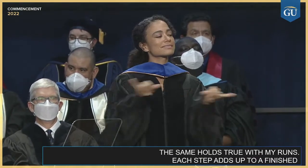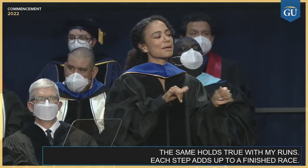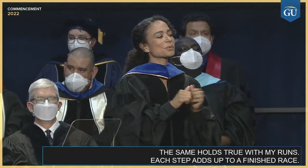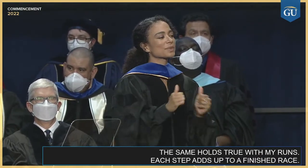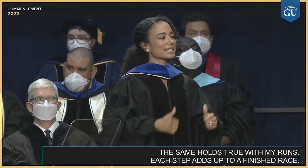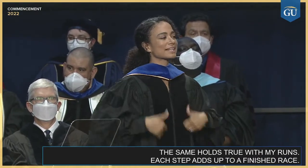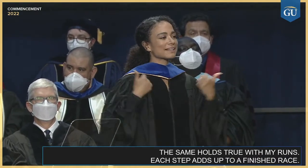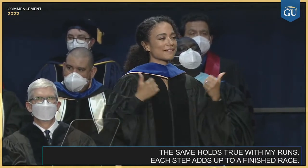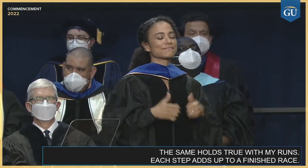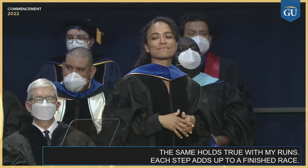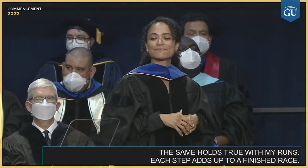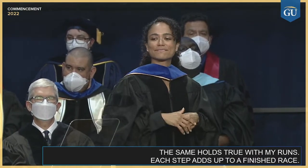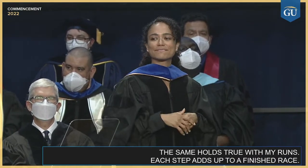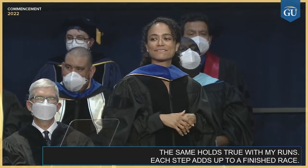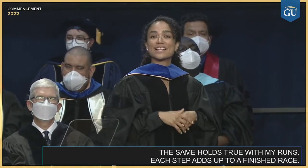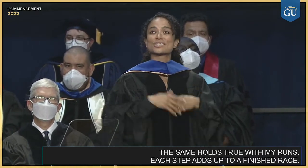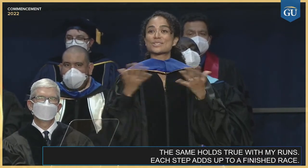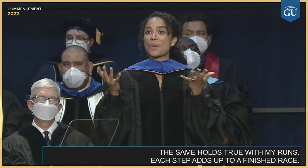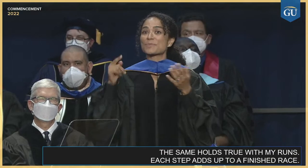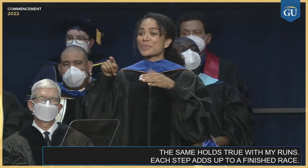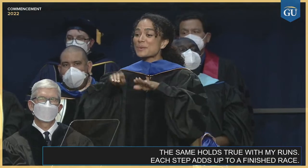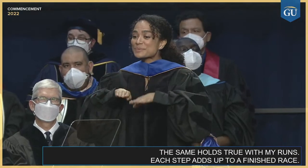And the same is true with life.